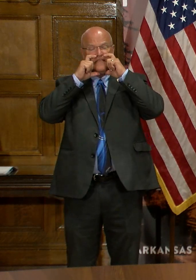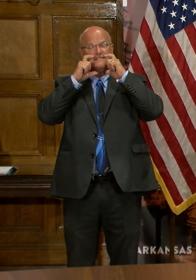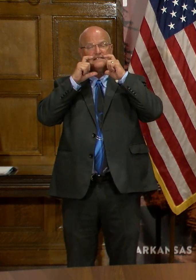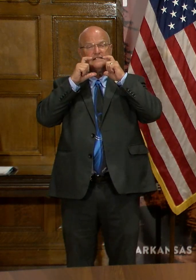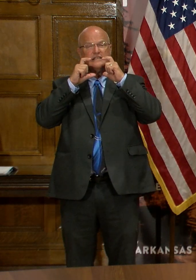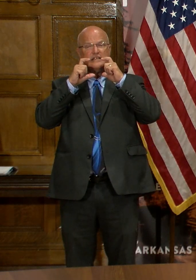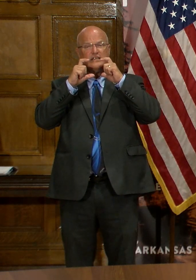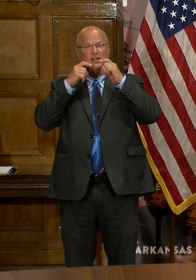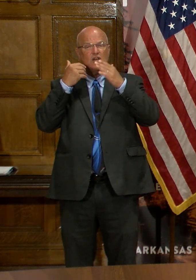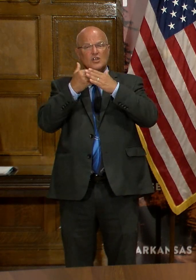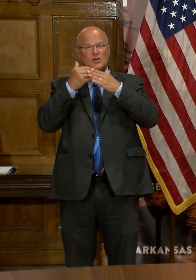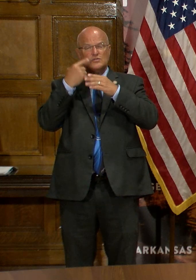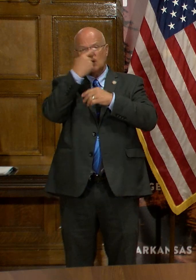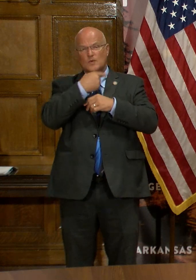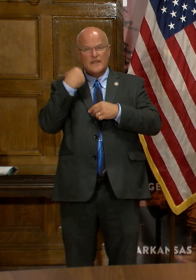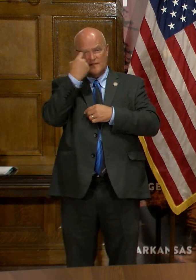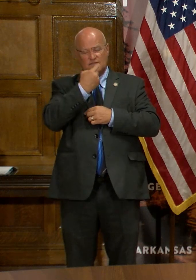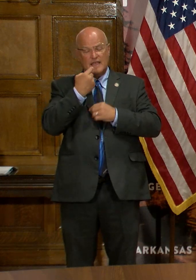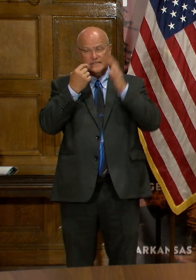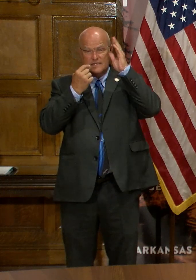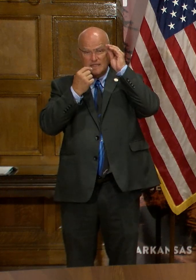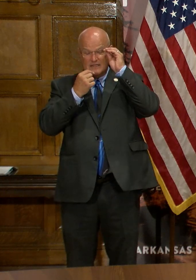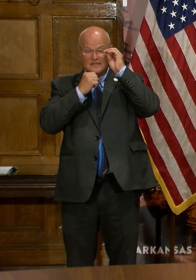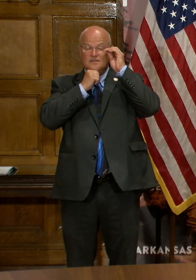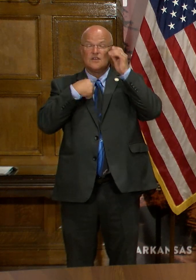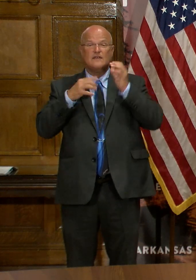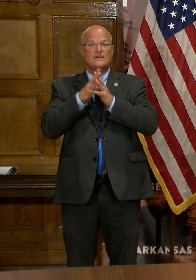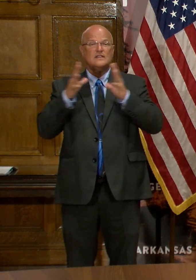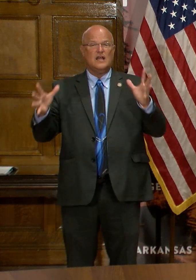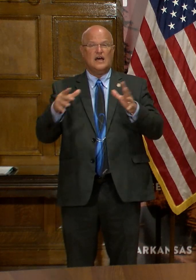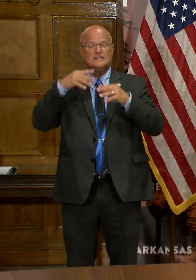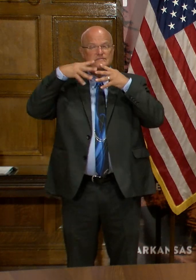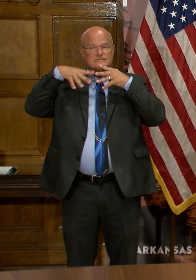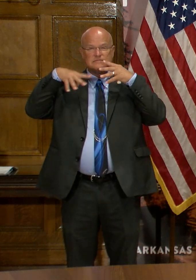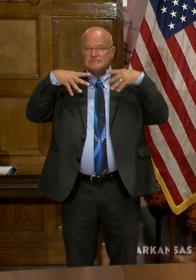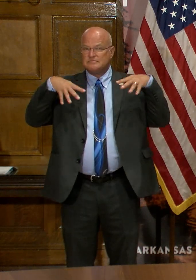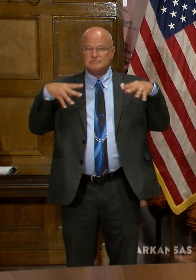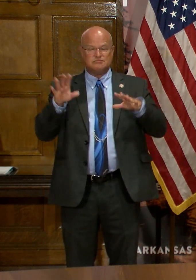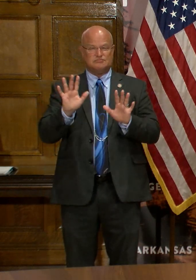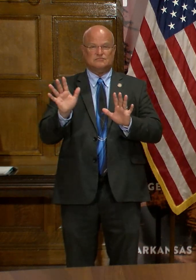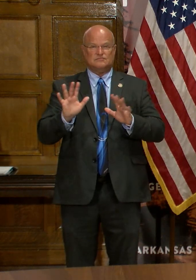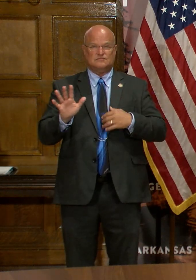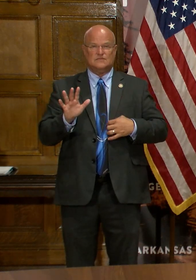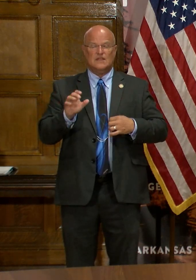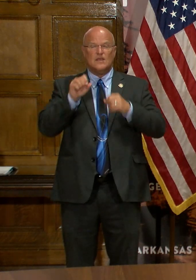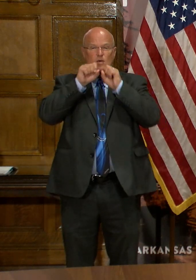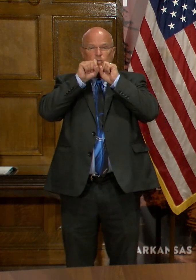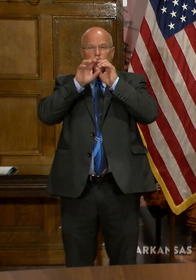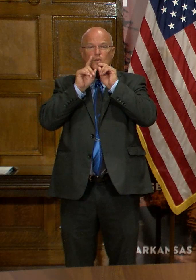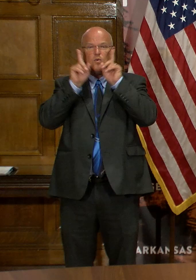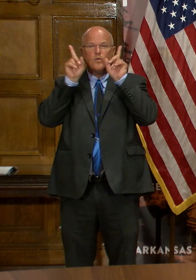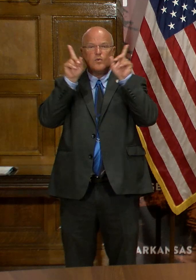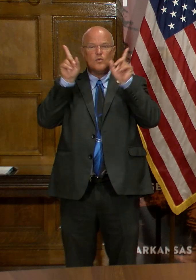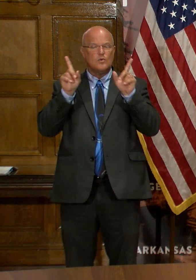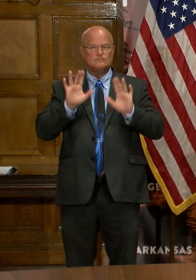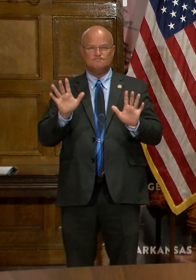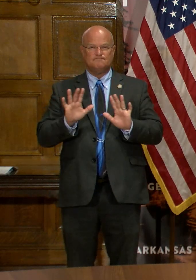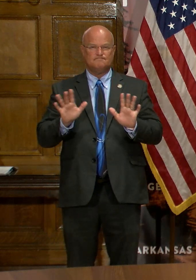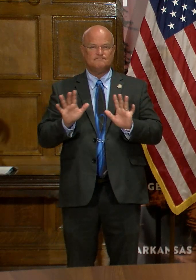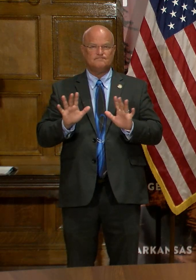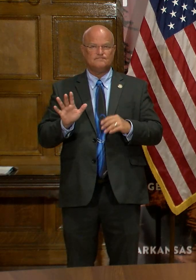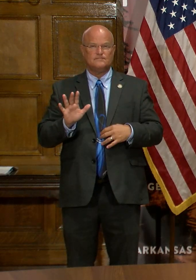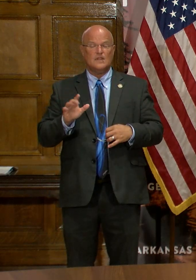pretty closely around your face so you don't have a lot of leaks of puffs of air coming out from around the